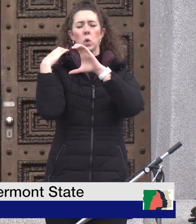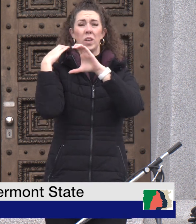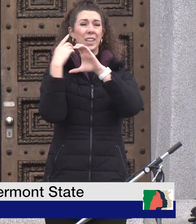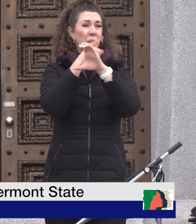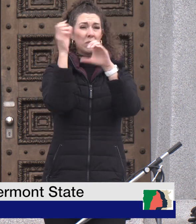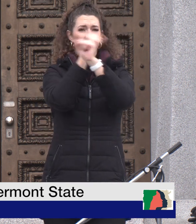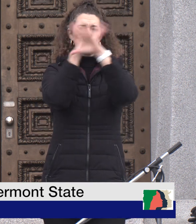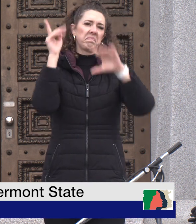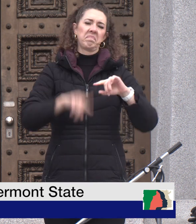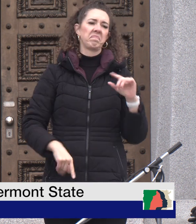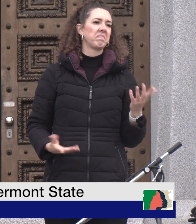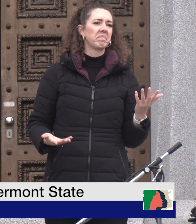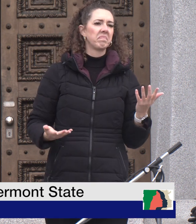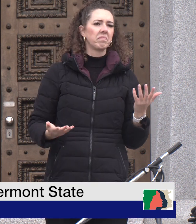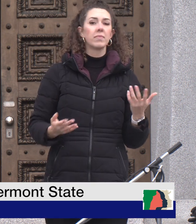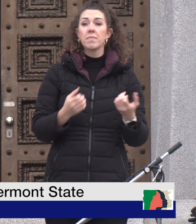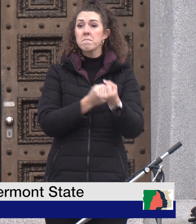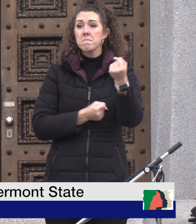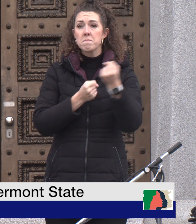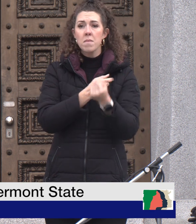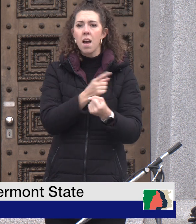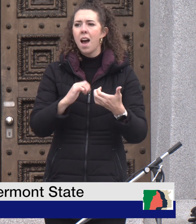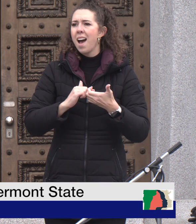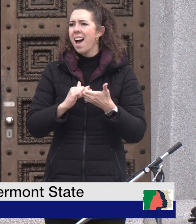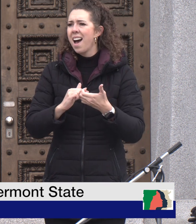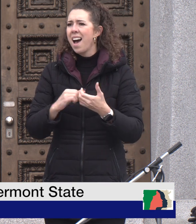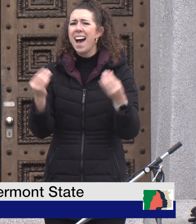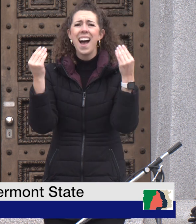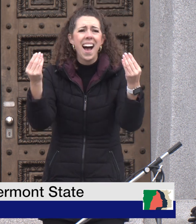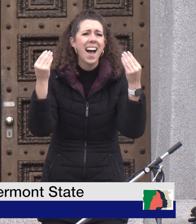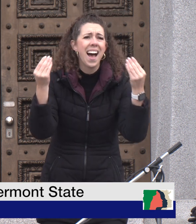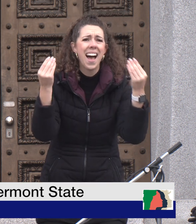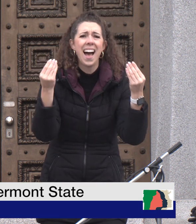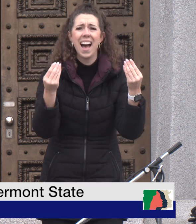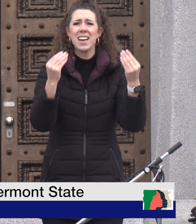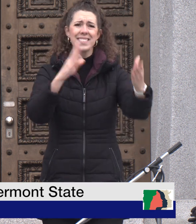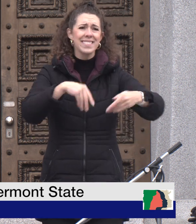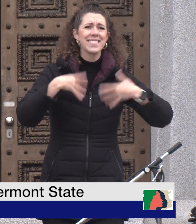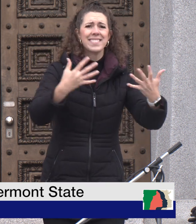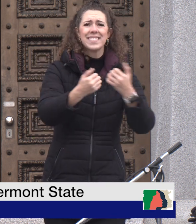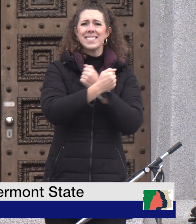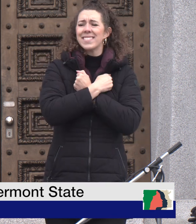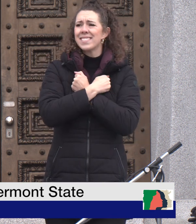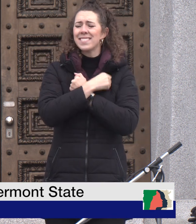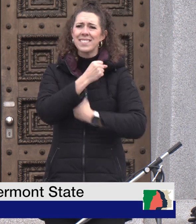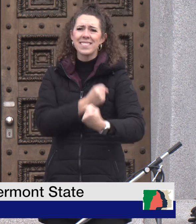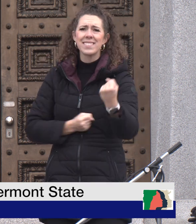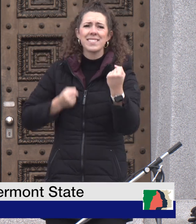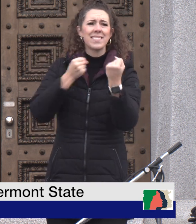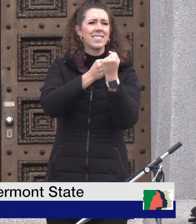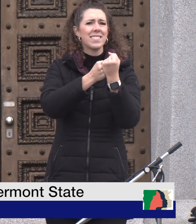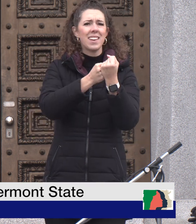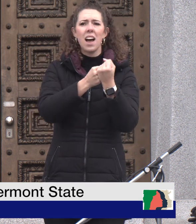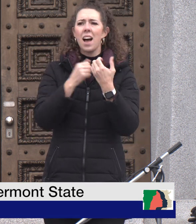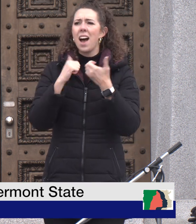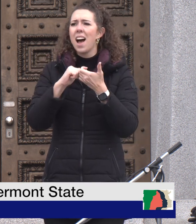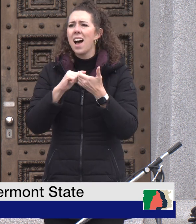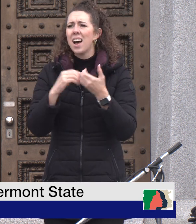imagine. So how will we support them? How will we love them? How will we have their